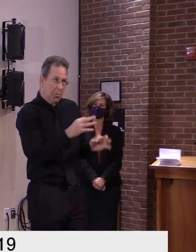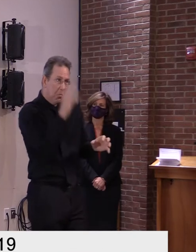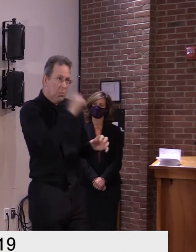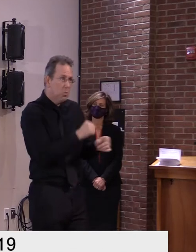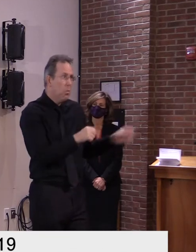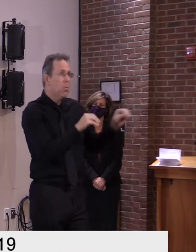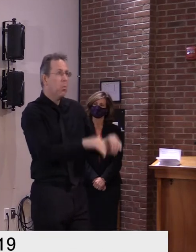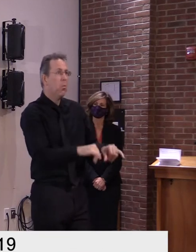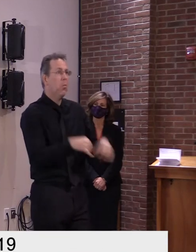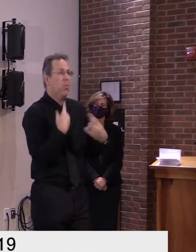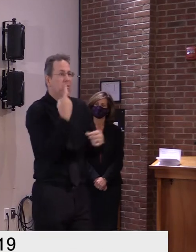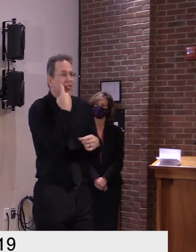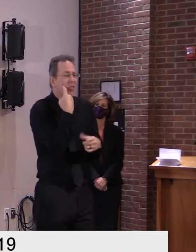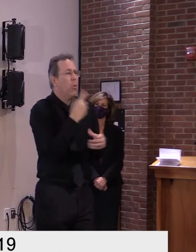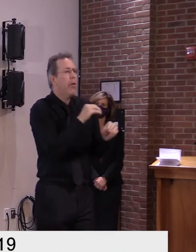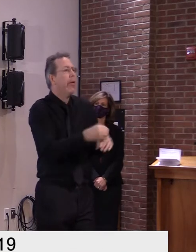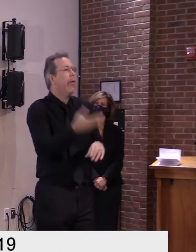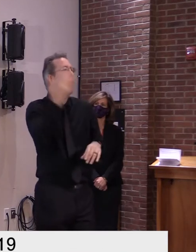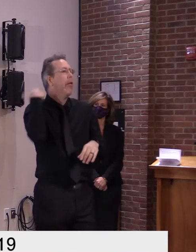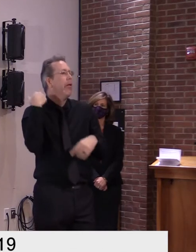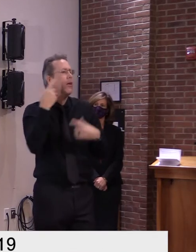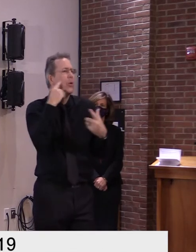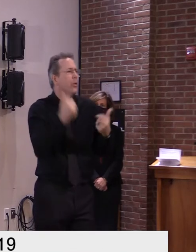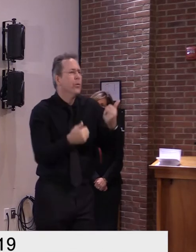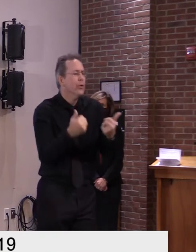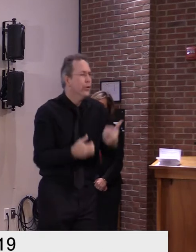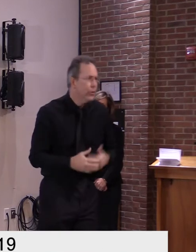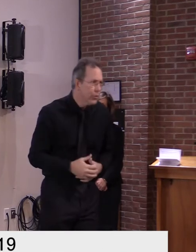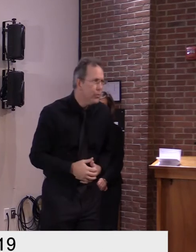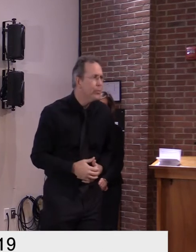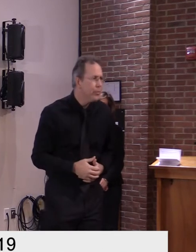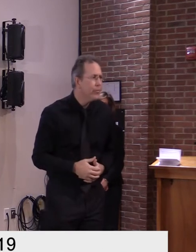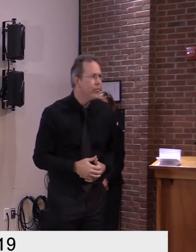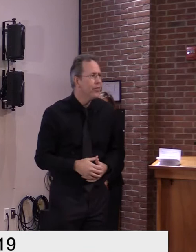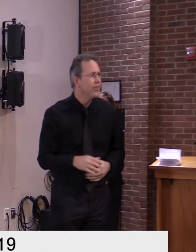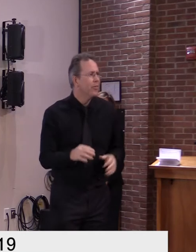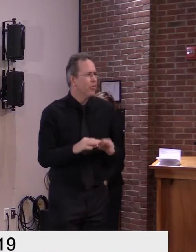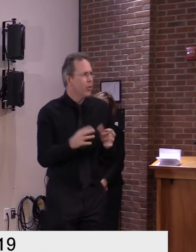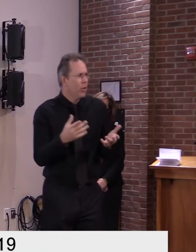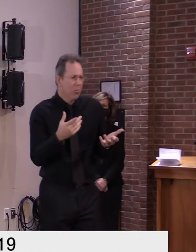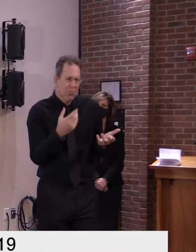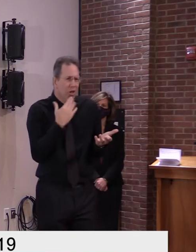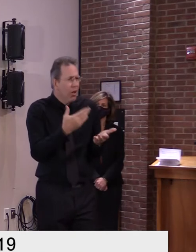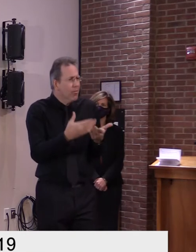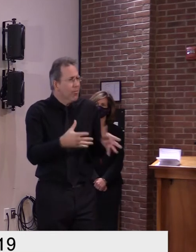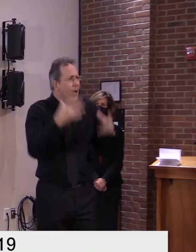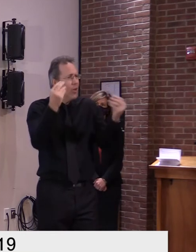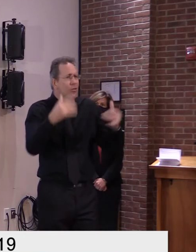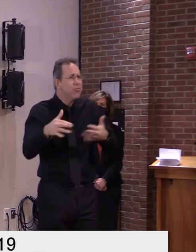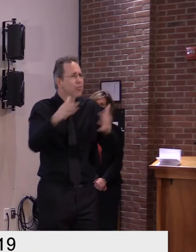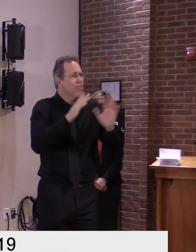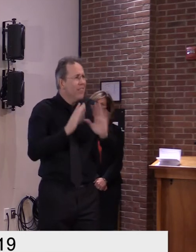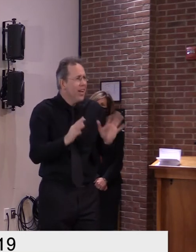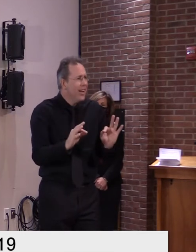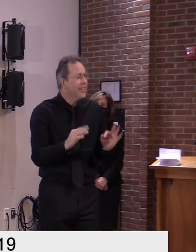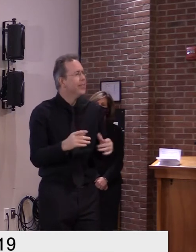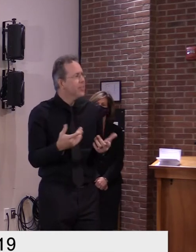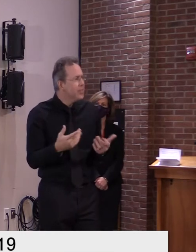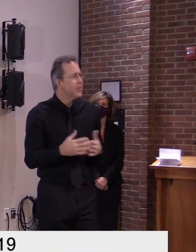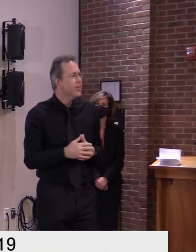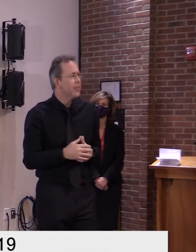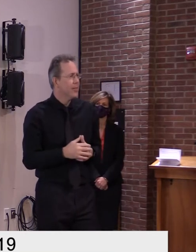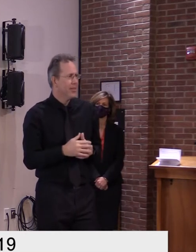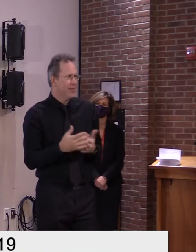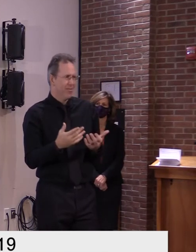that because it's good to get outside. And we've also haven't found that there's been any